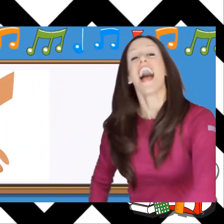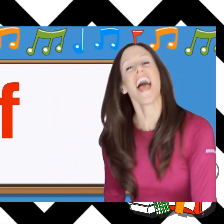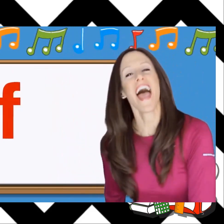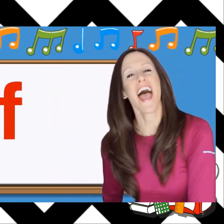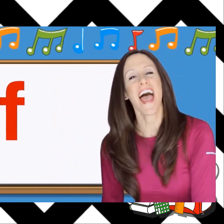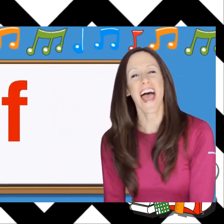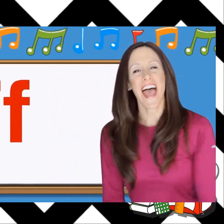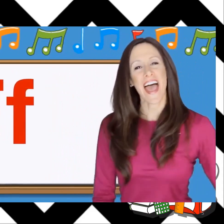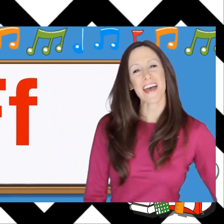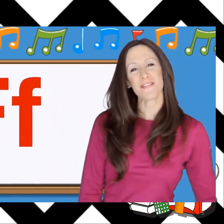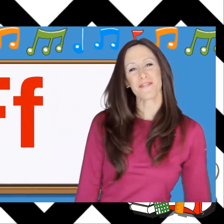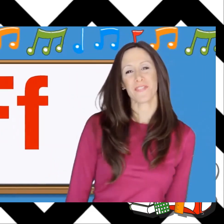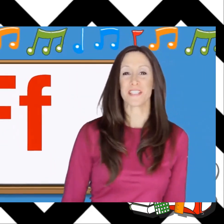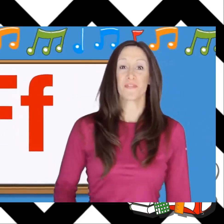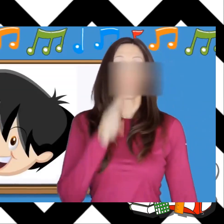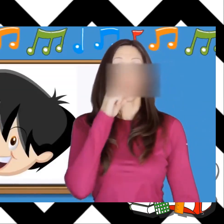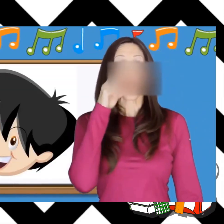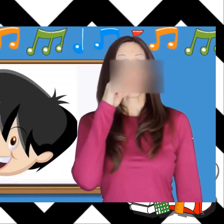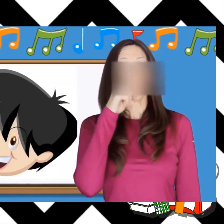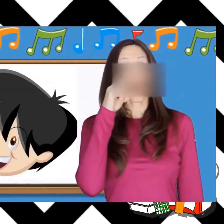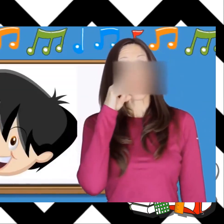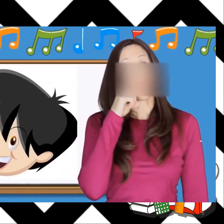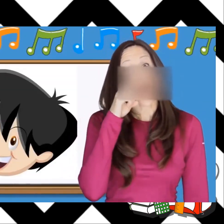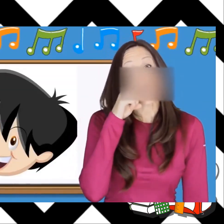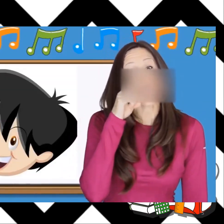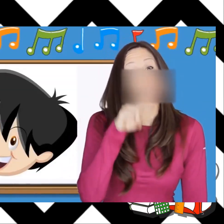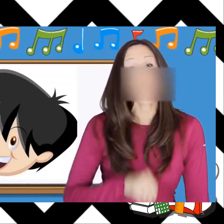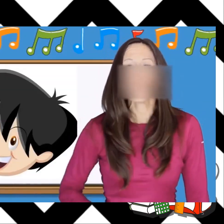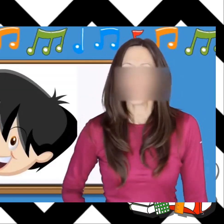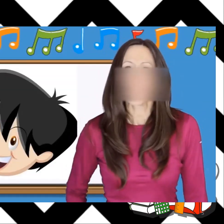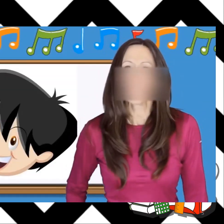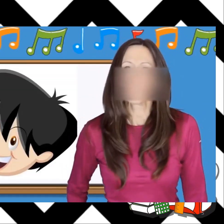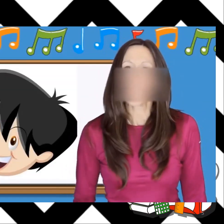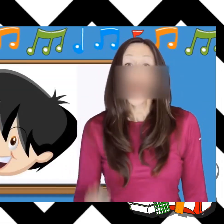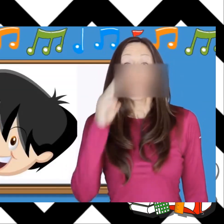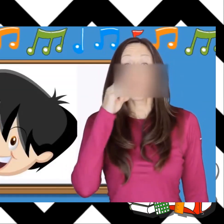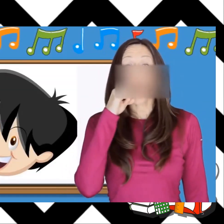elbow. F is for funny,